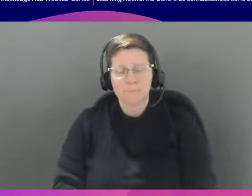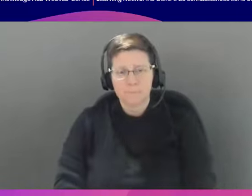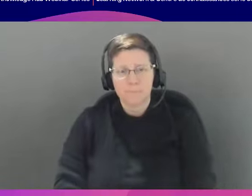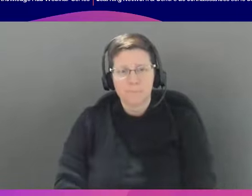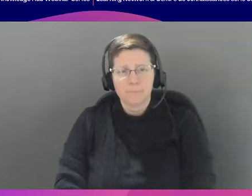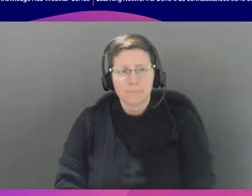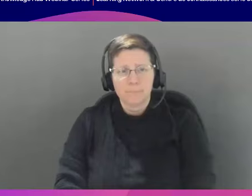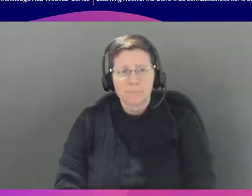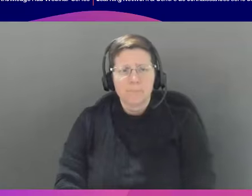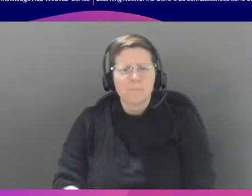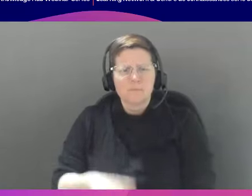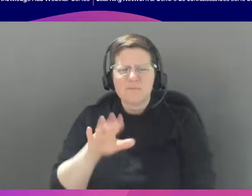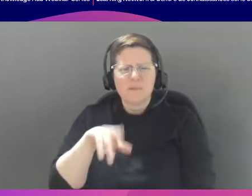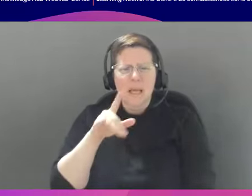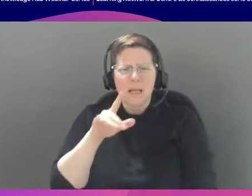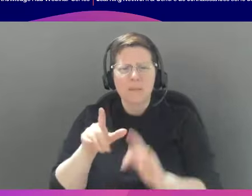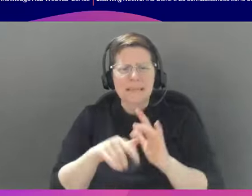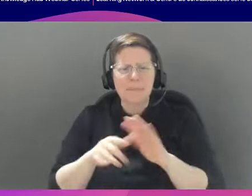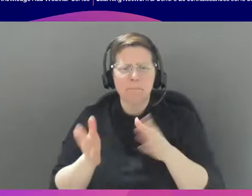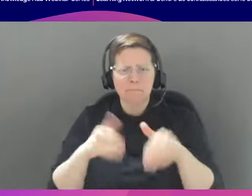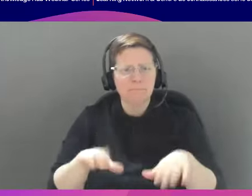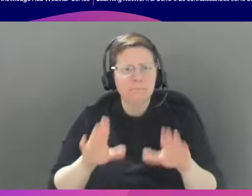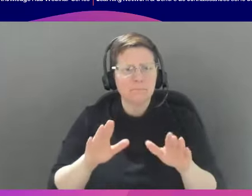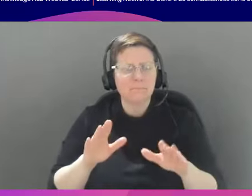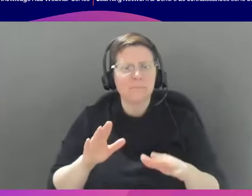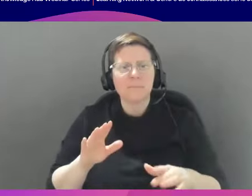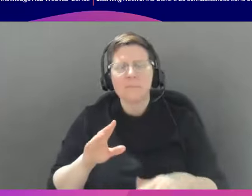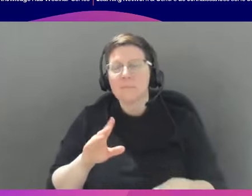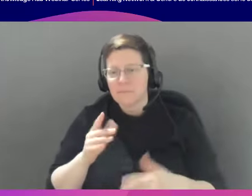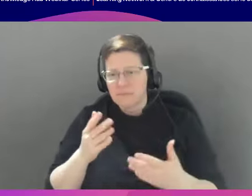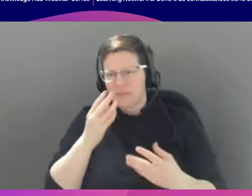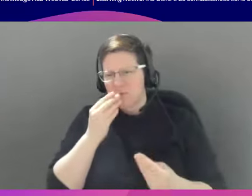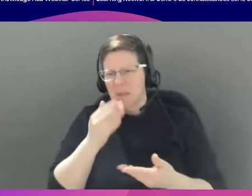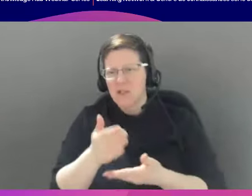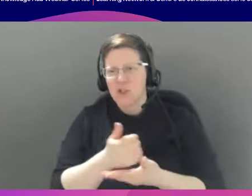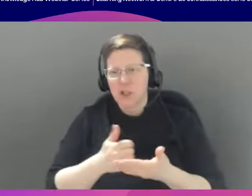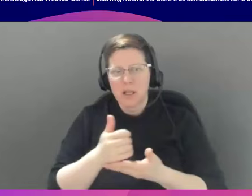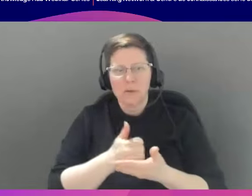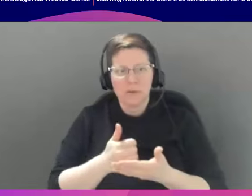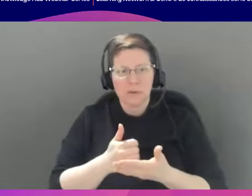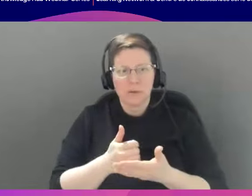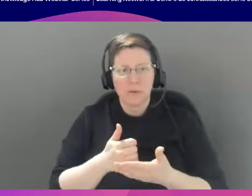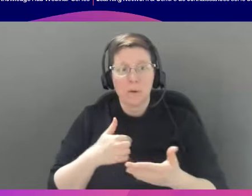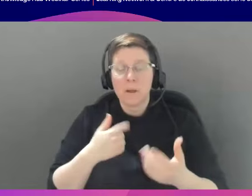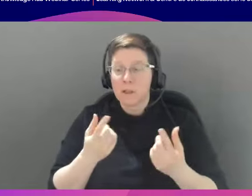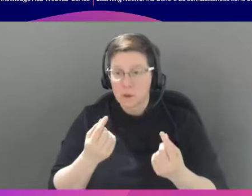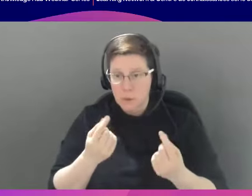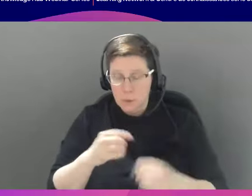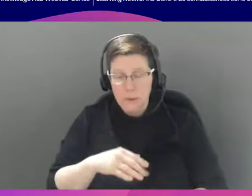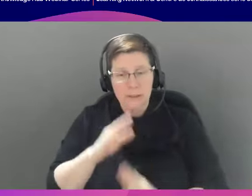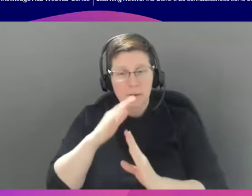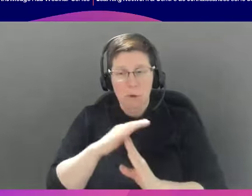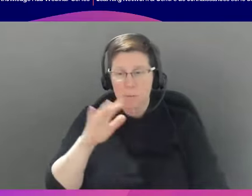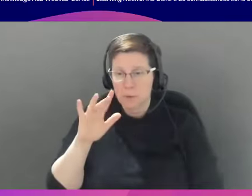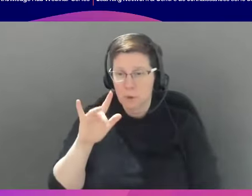I'm going to skip this theory slide and move right into data collection, where we essentially captured the top